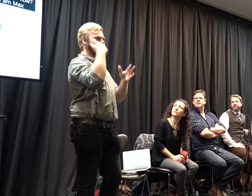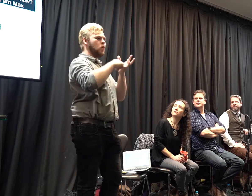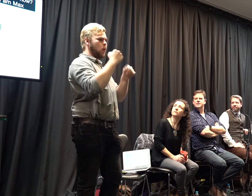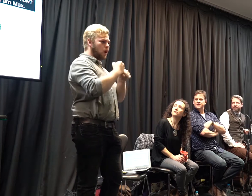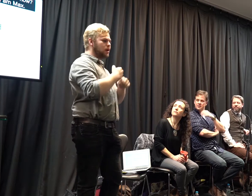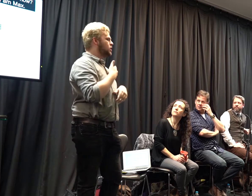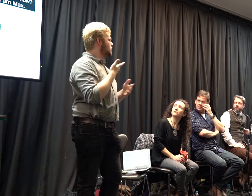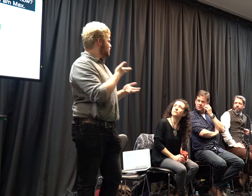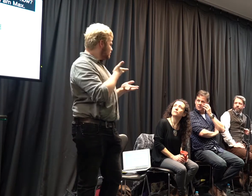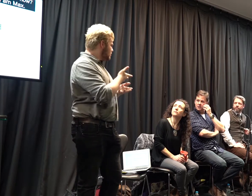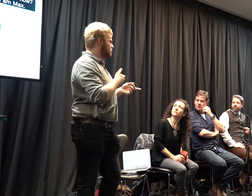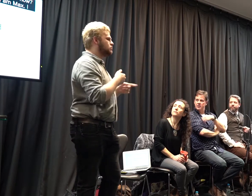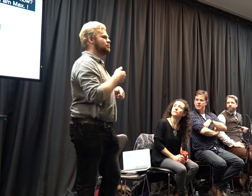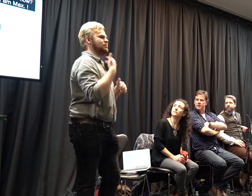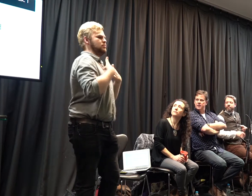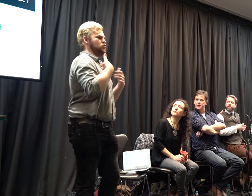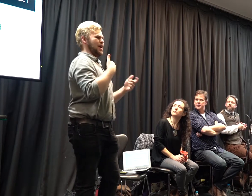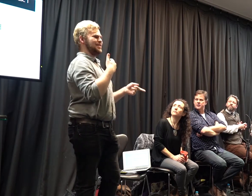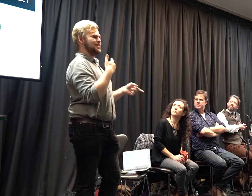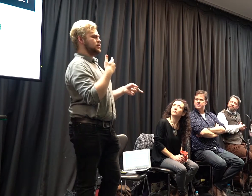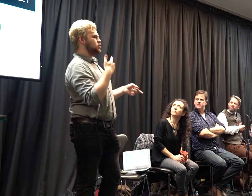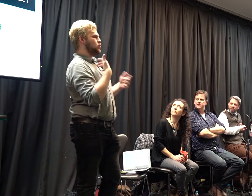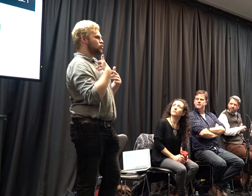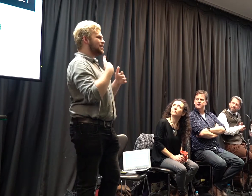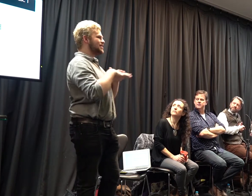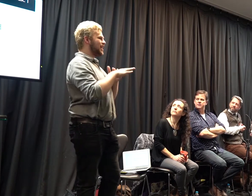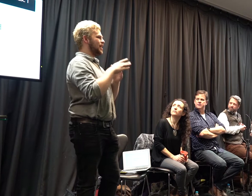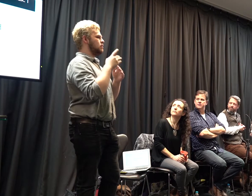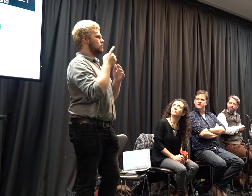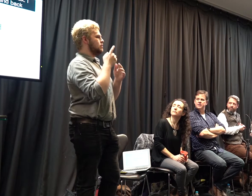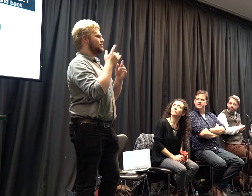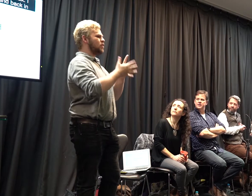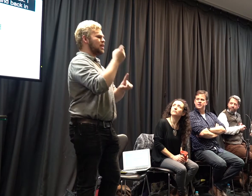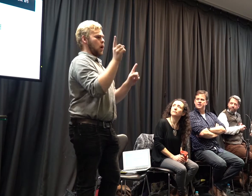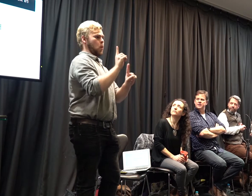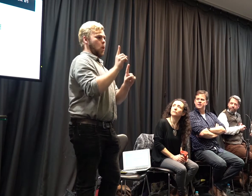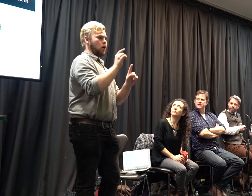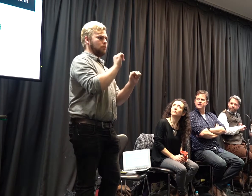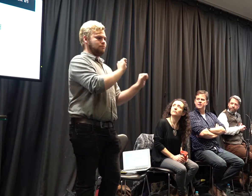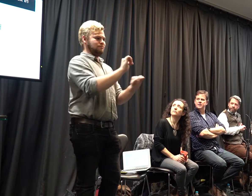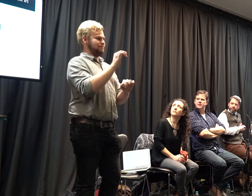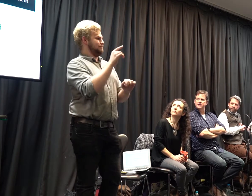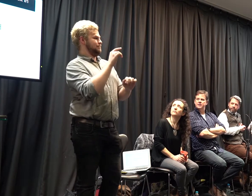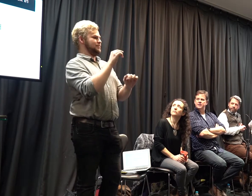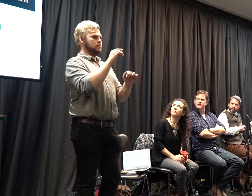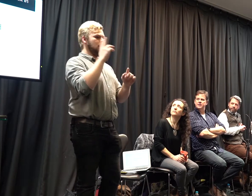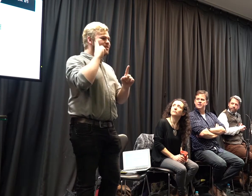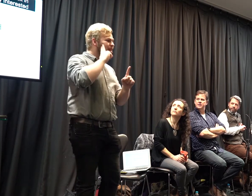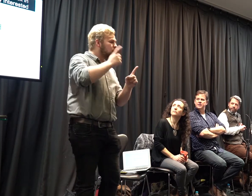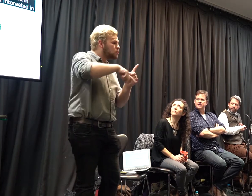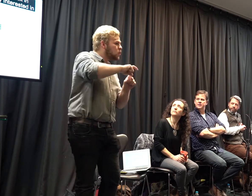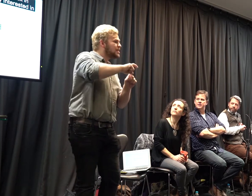I have had many conversations with Paula. And back in August, Paula said to me that she was very interested in finding